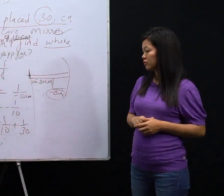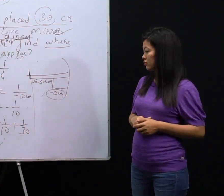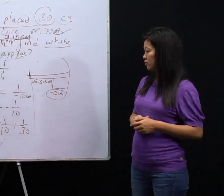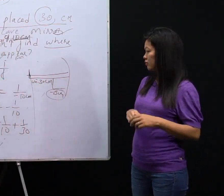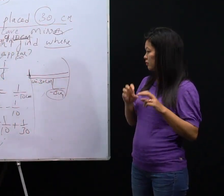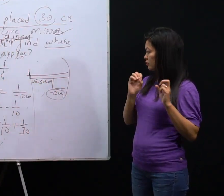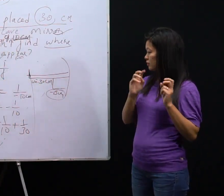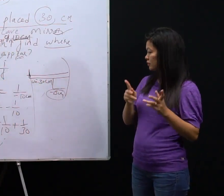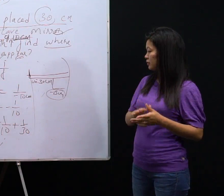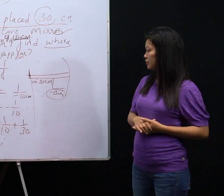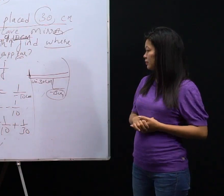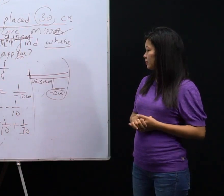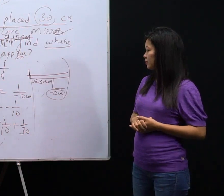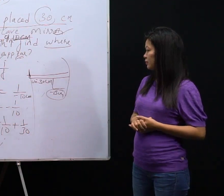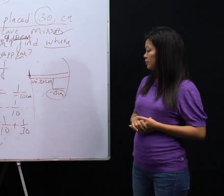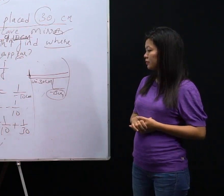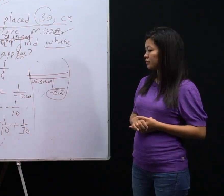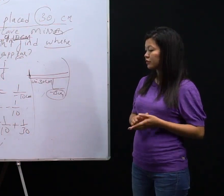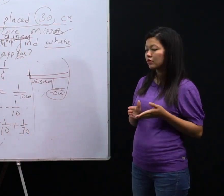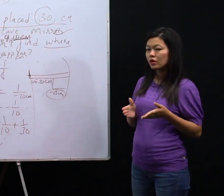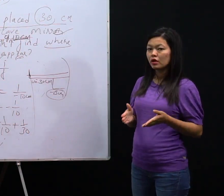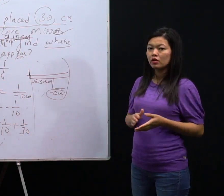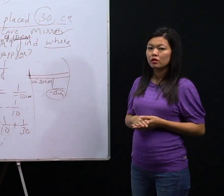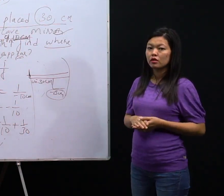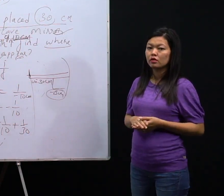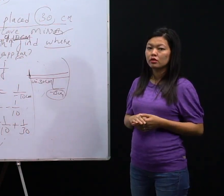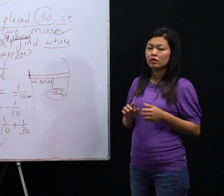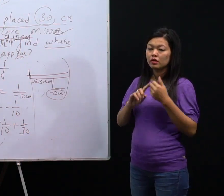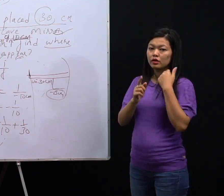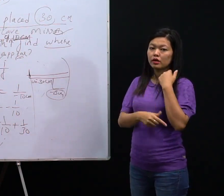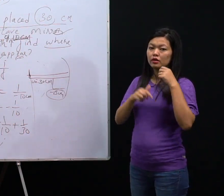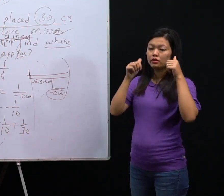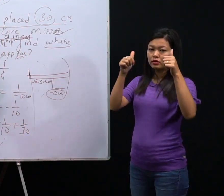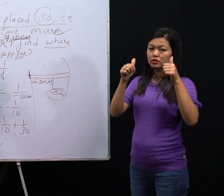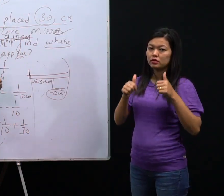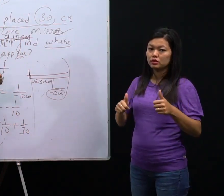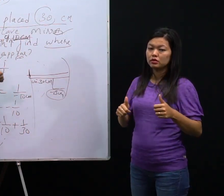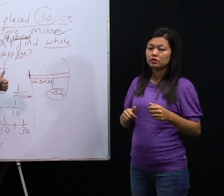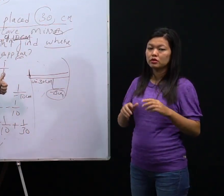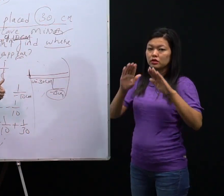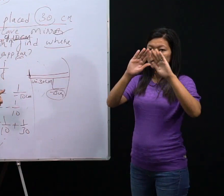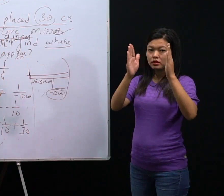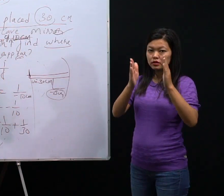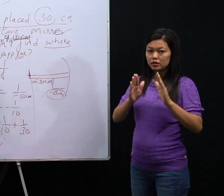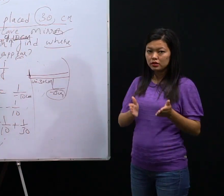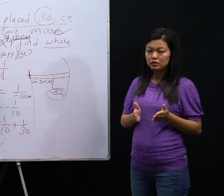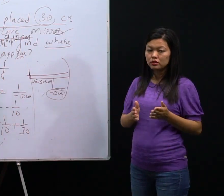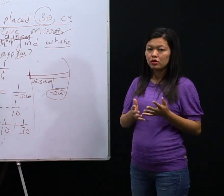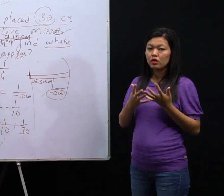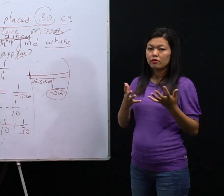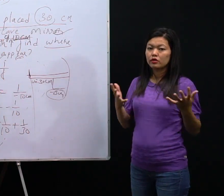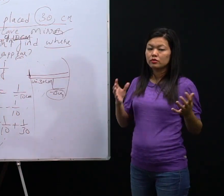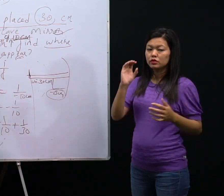Clear? So from here, we can conclude that the size of the object is smaller than